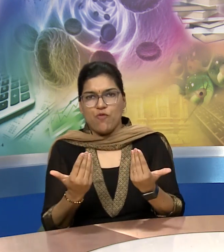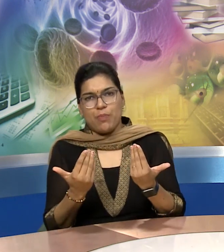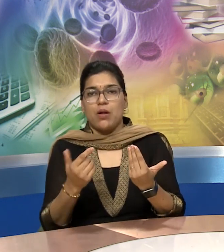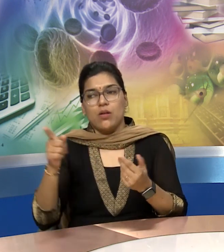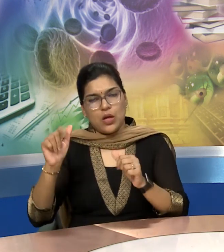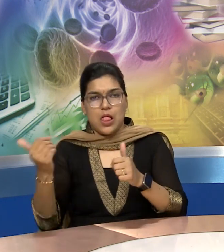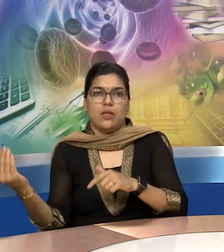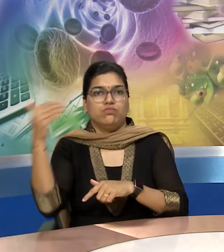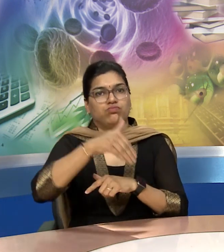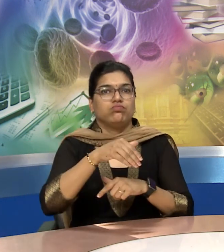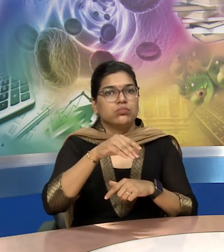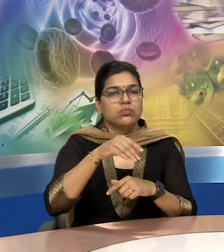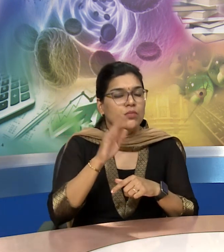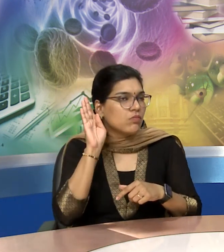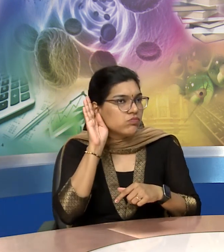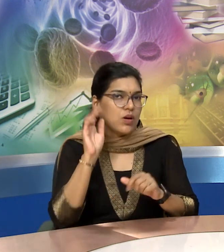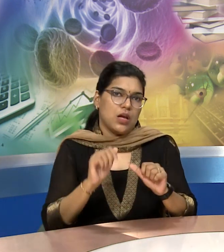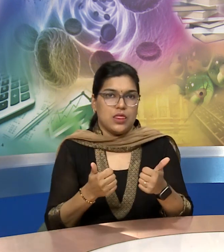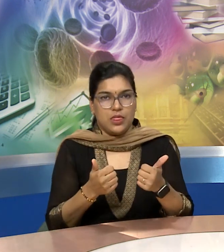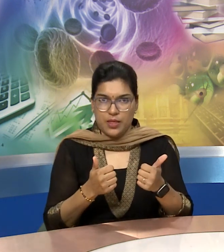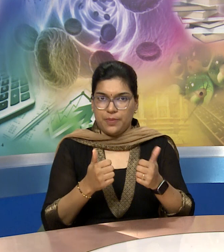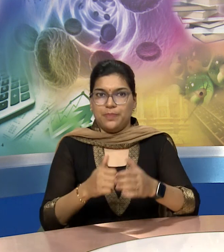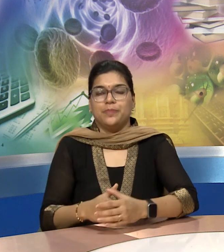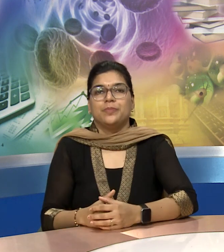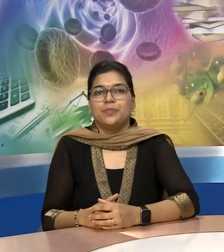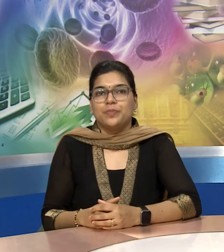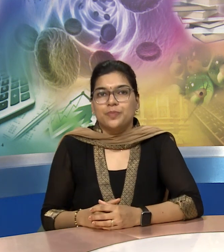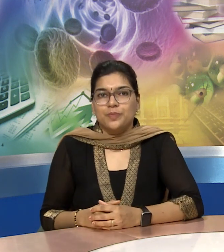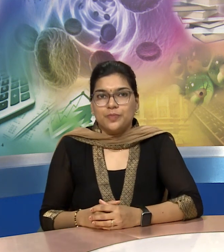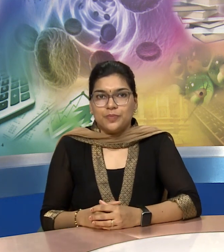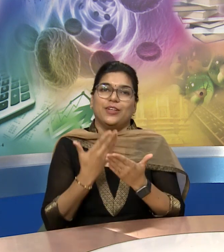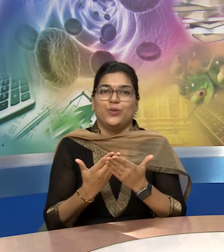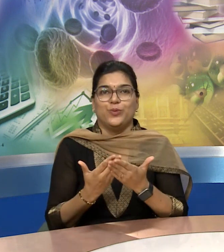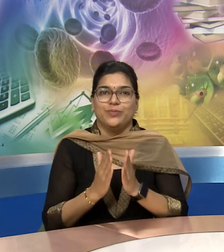Thank you.